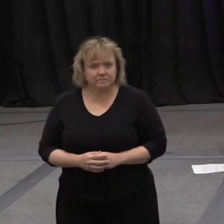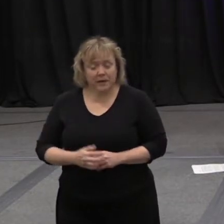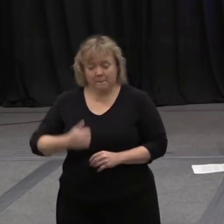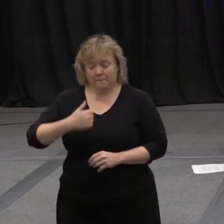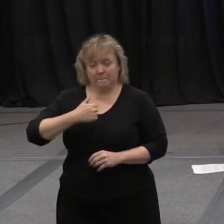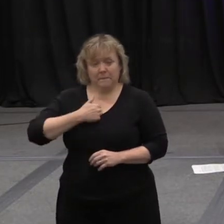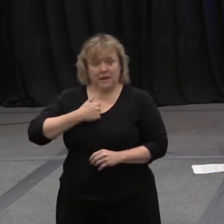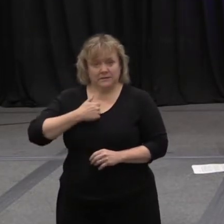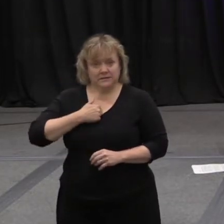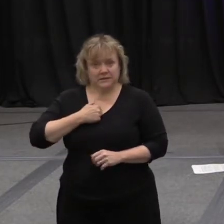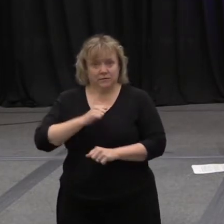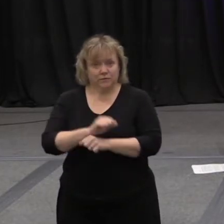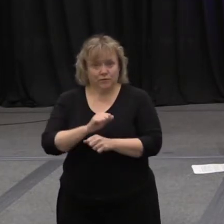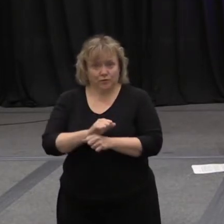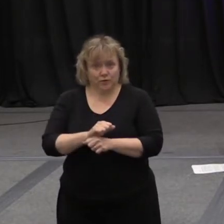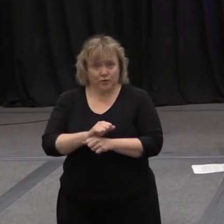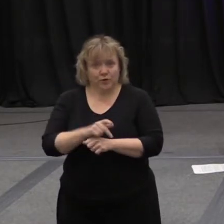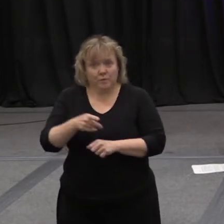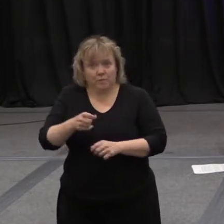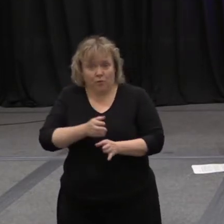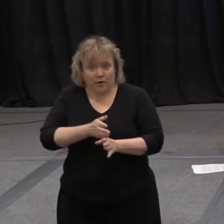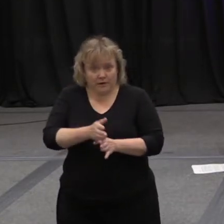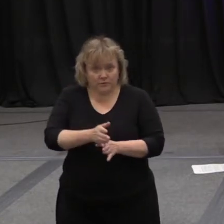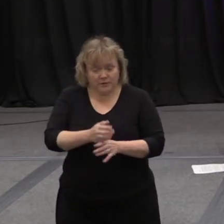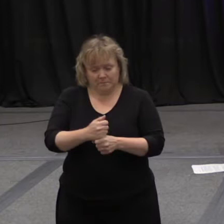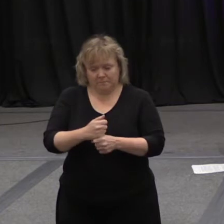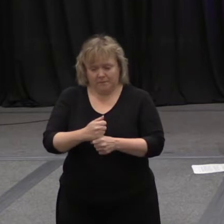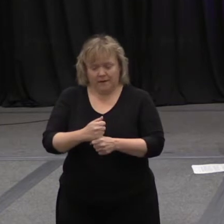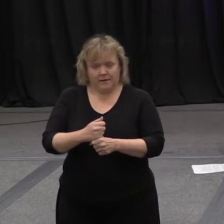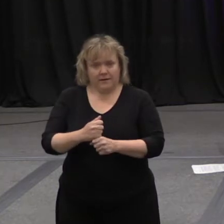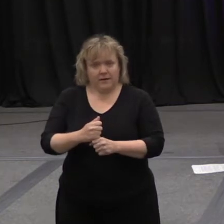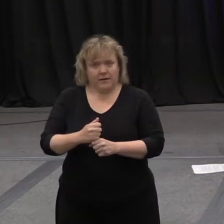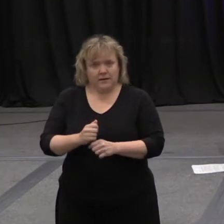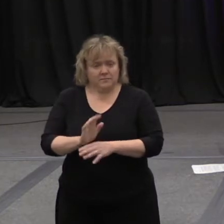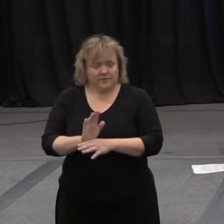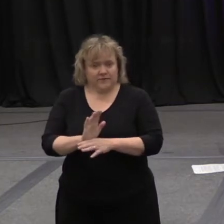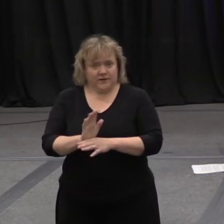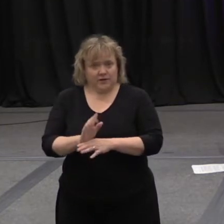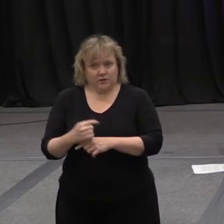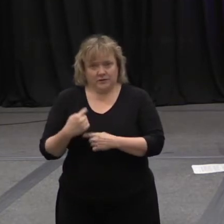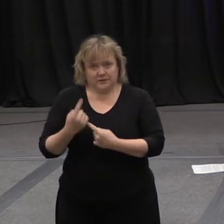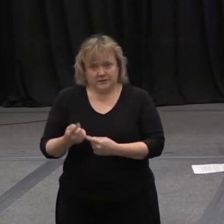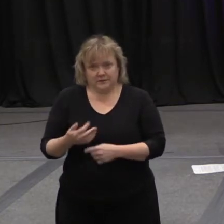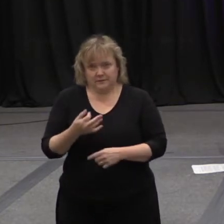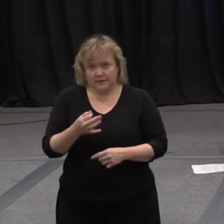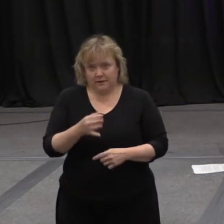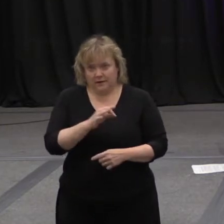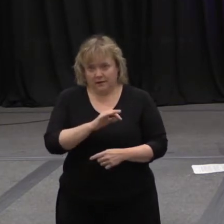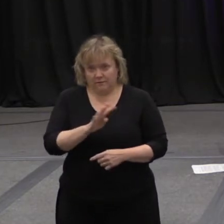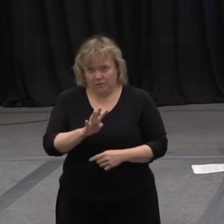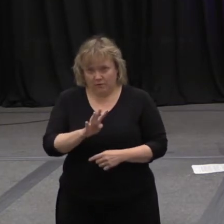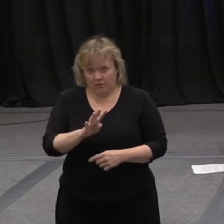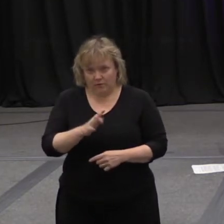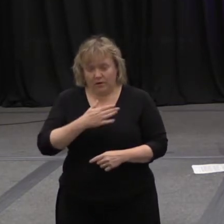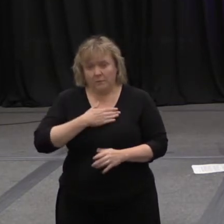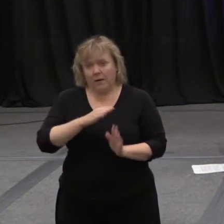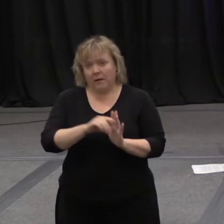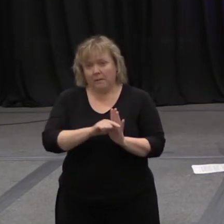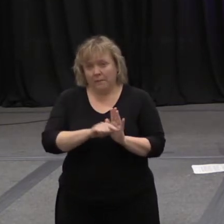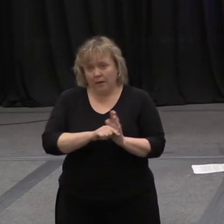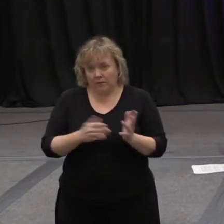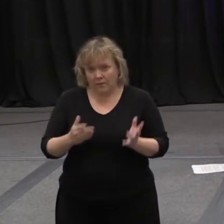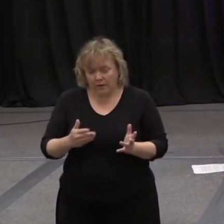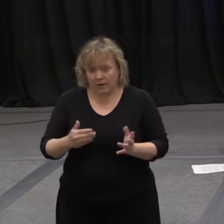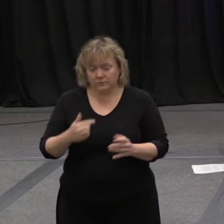since 1984. My background spiritually is, you know, I'm culturally Jewish. My parents found